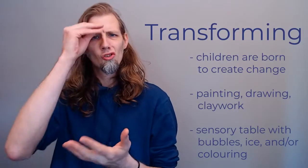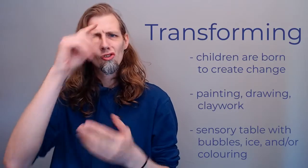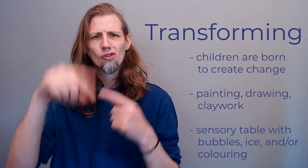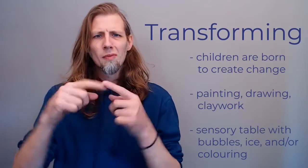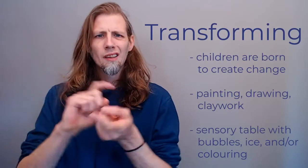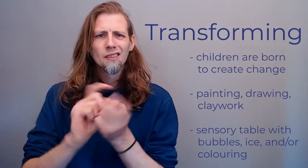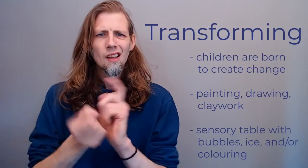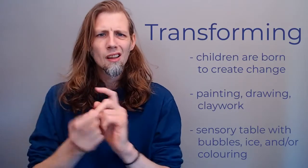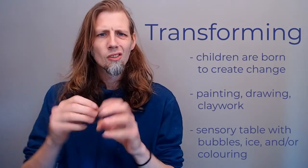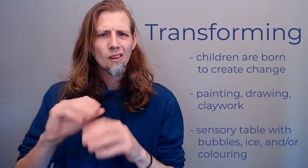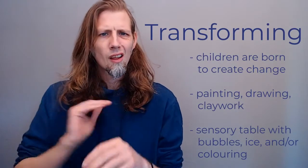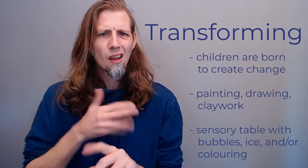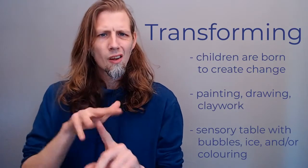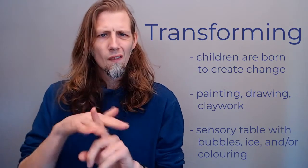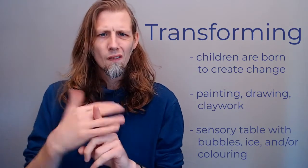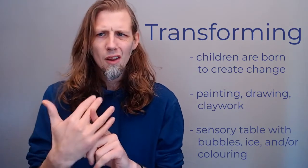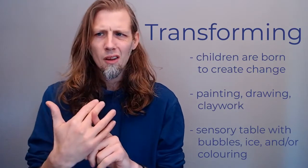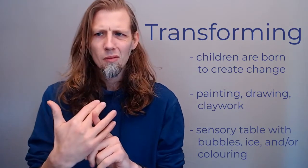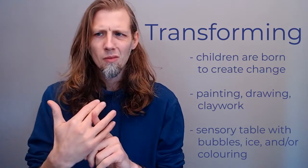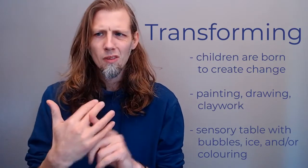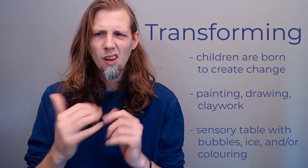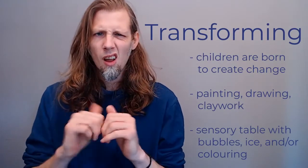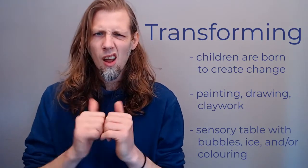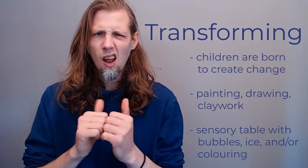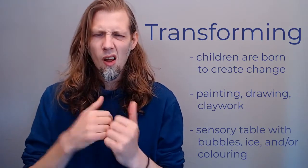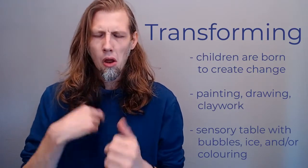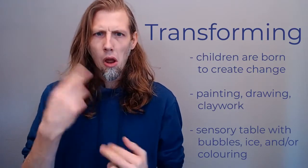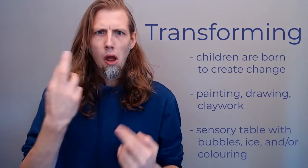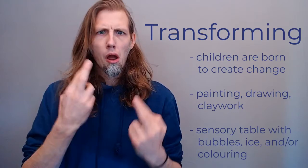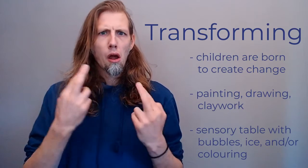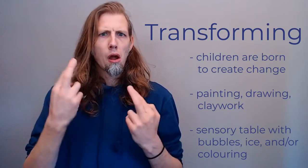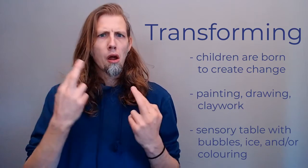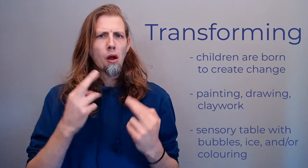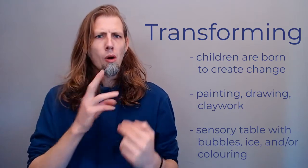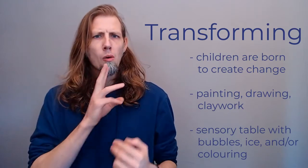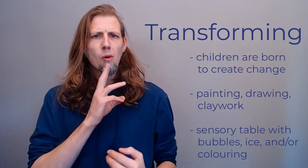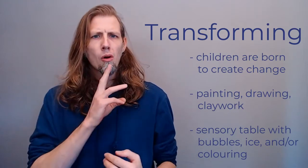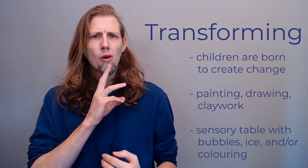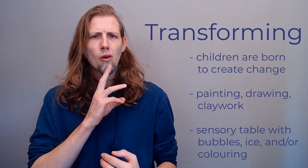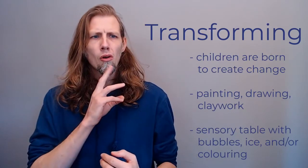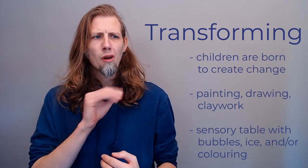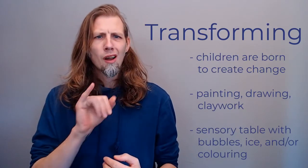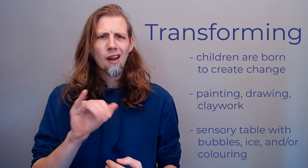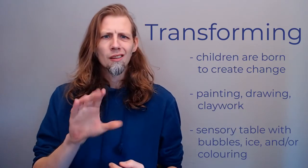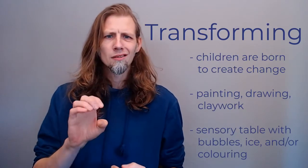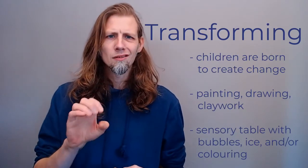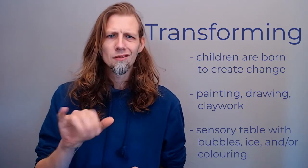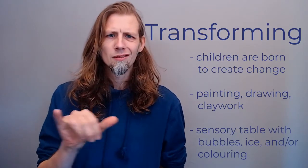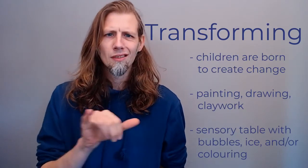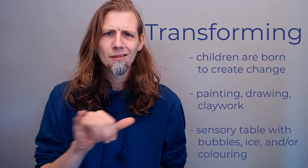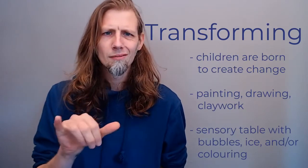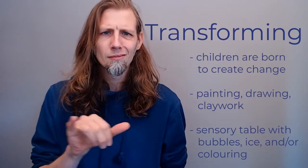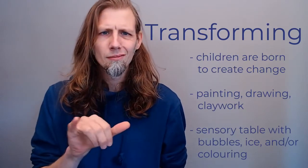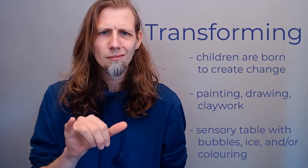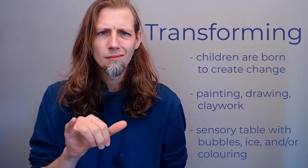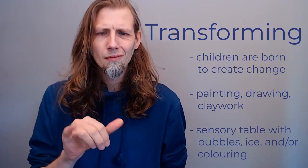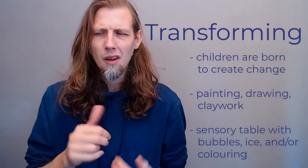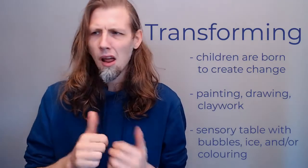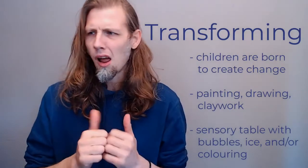How did we come to understand changes in our environments? At what point did we come to realize that ice is made